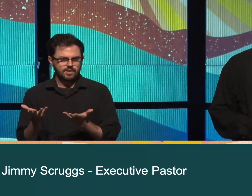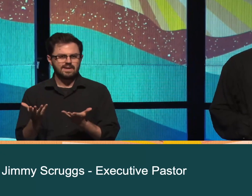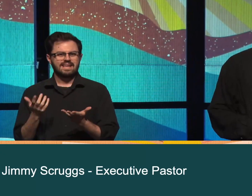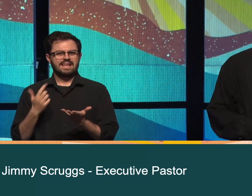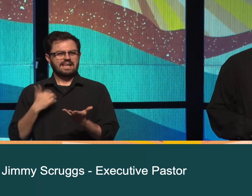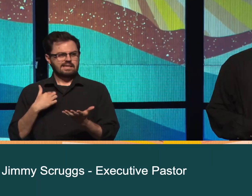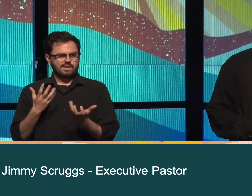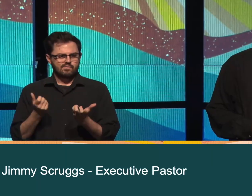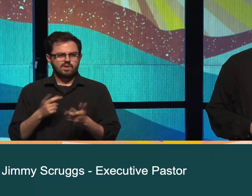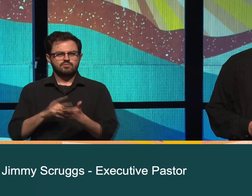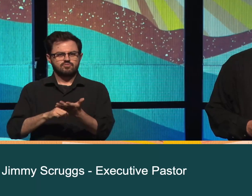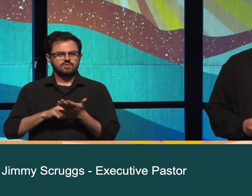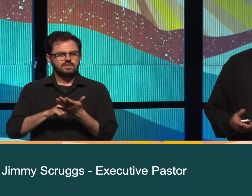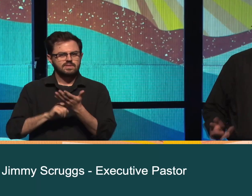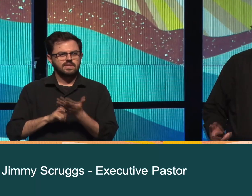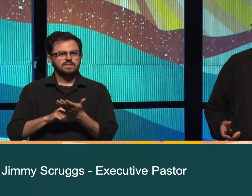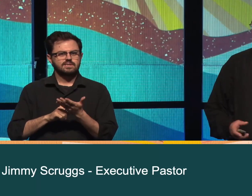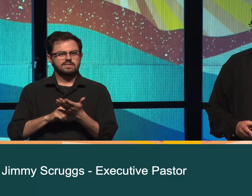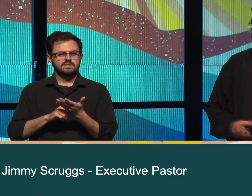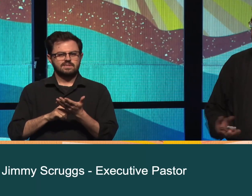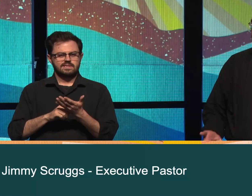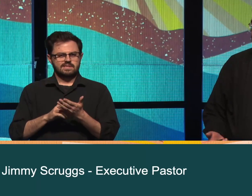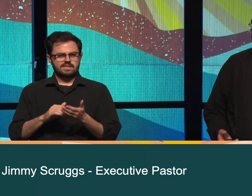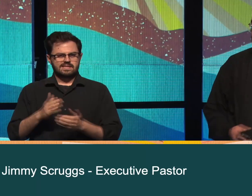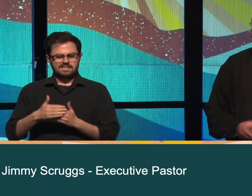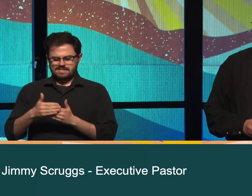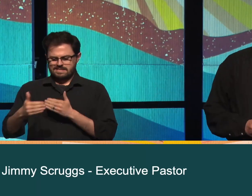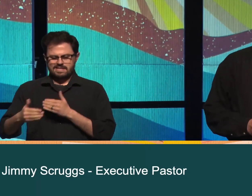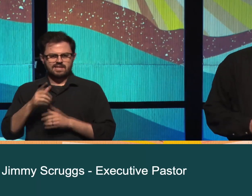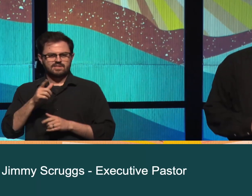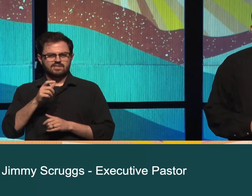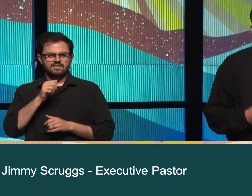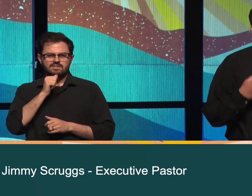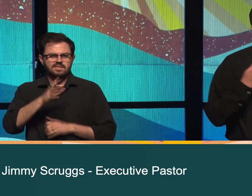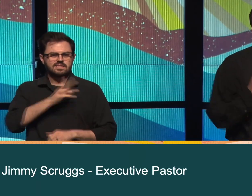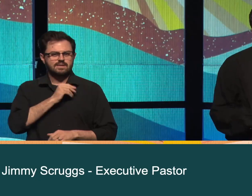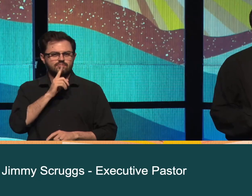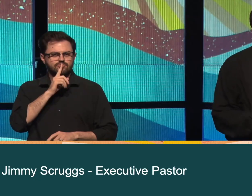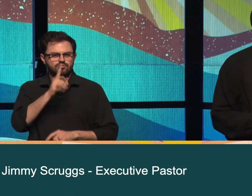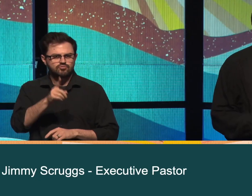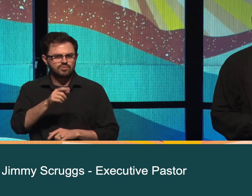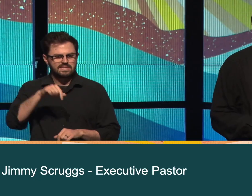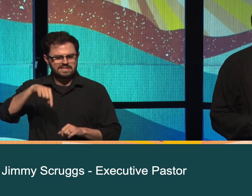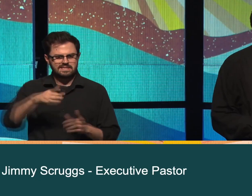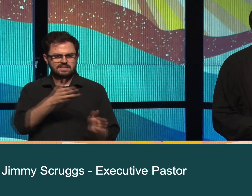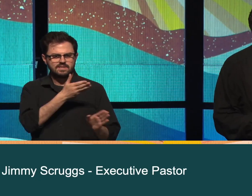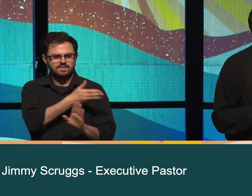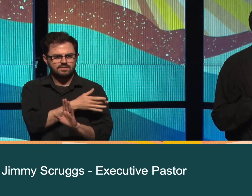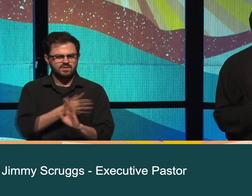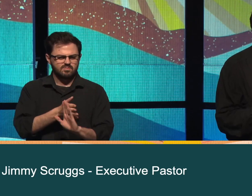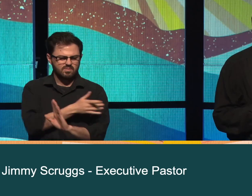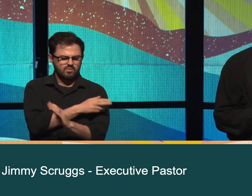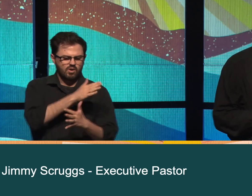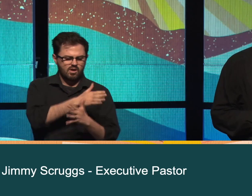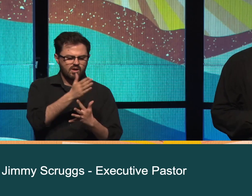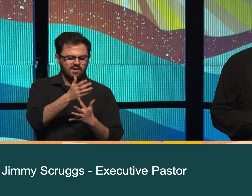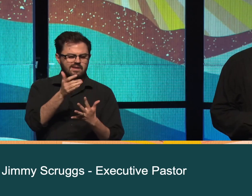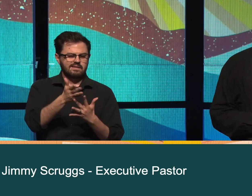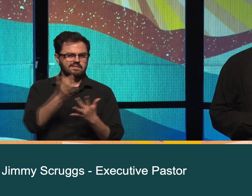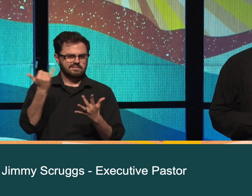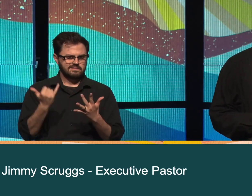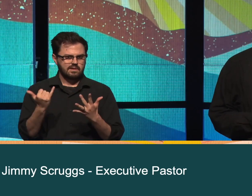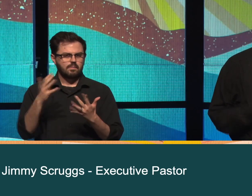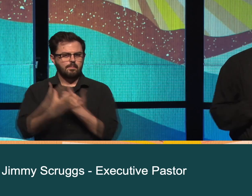next unacceptable truth in this series, which is poverty. Our programming and production team gave me very